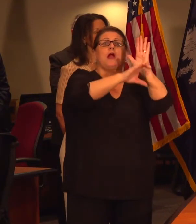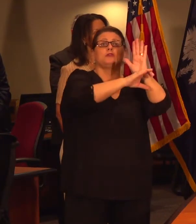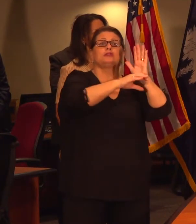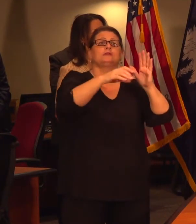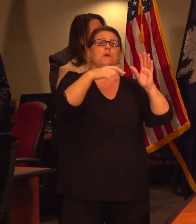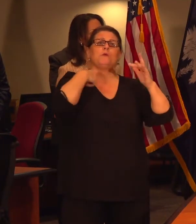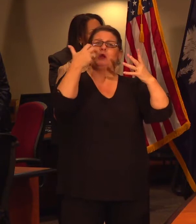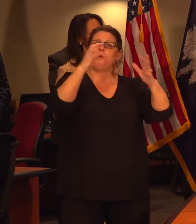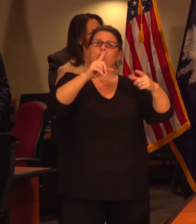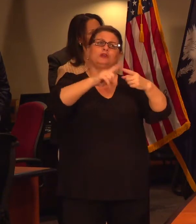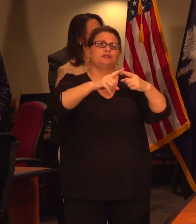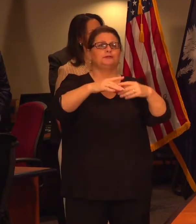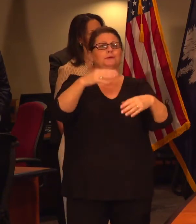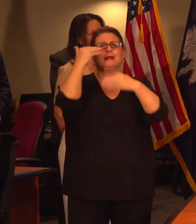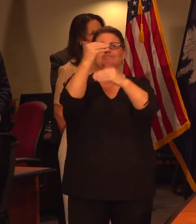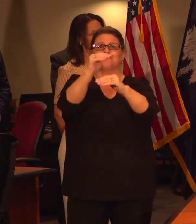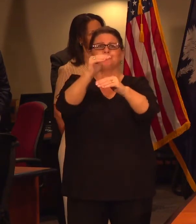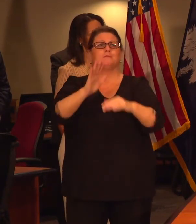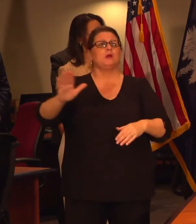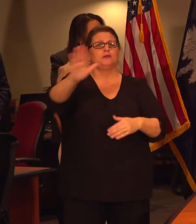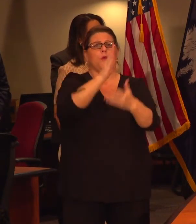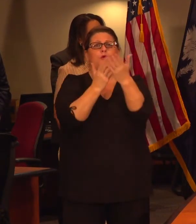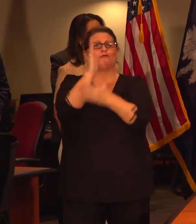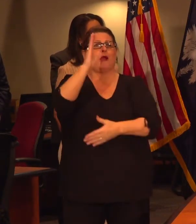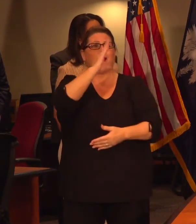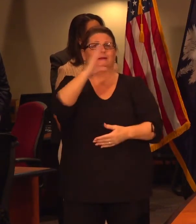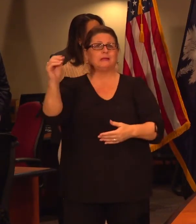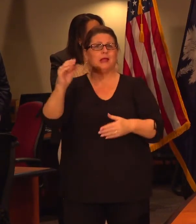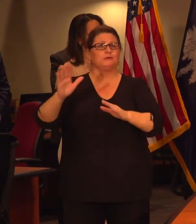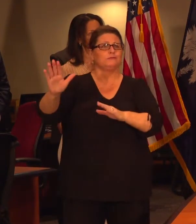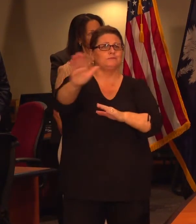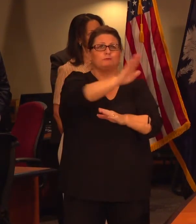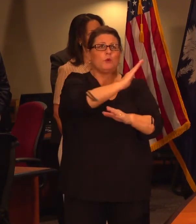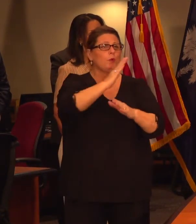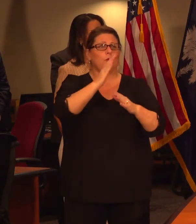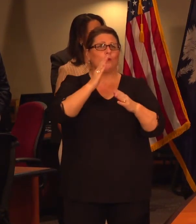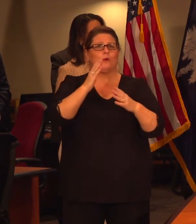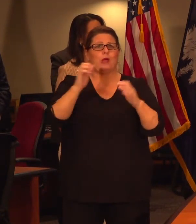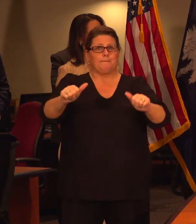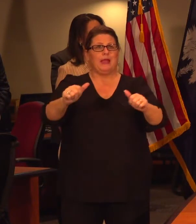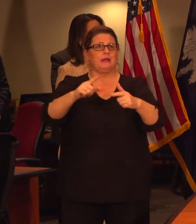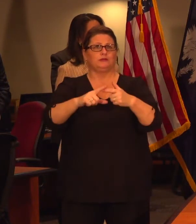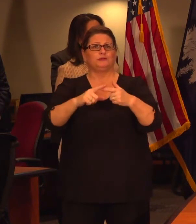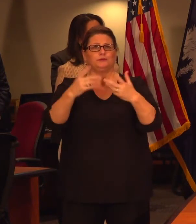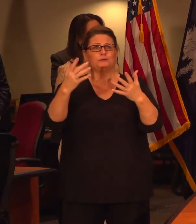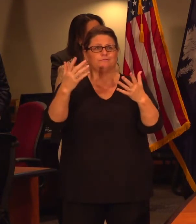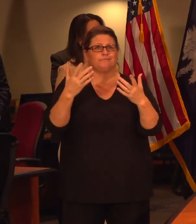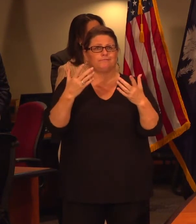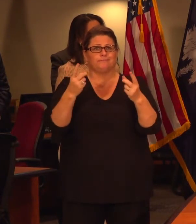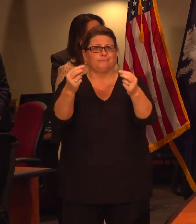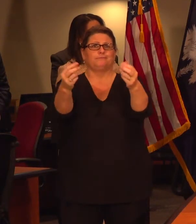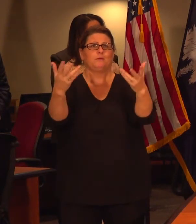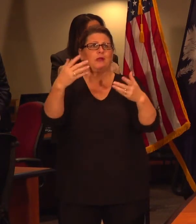and rights of people that are protected by the United States Constitution. They are there for a reason, and they are there